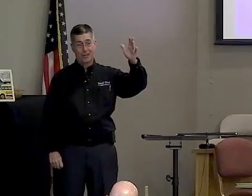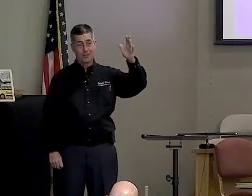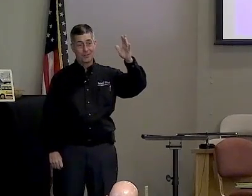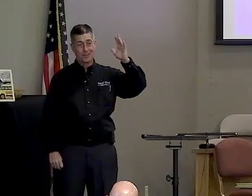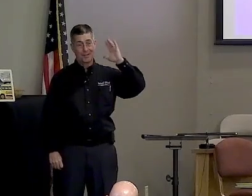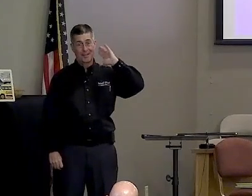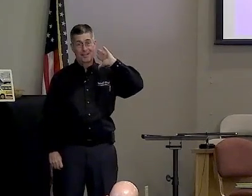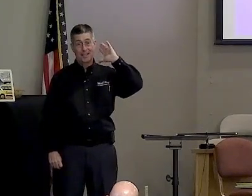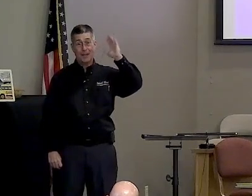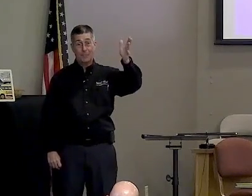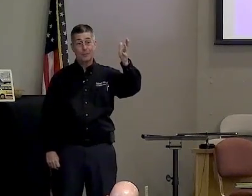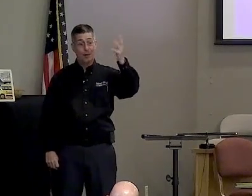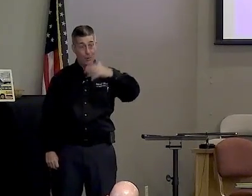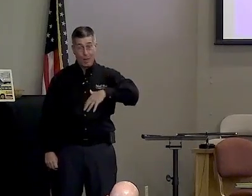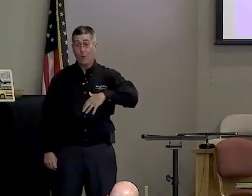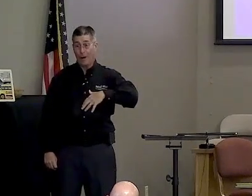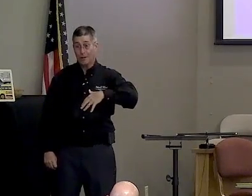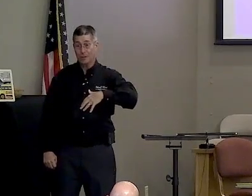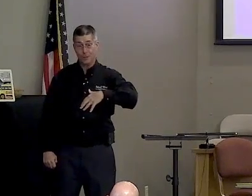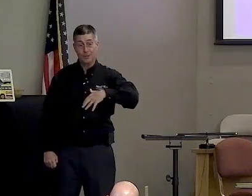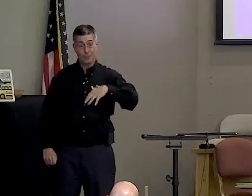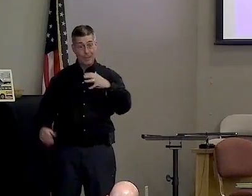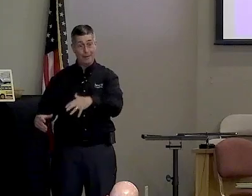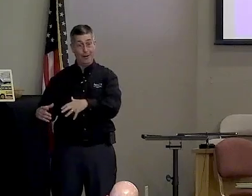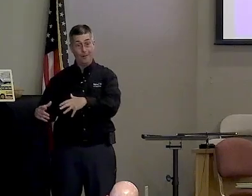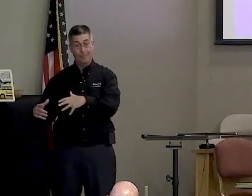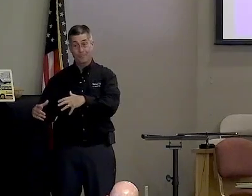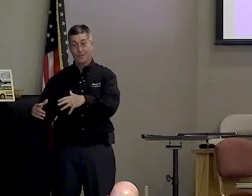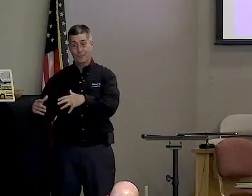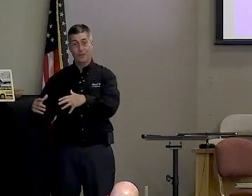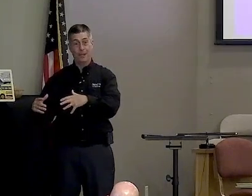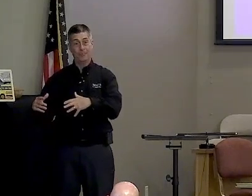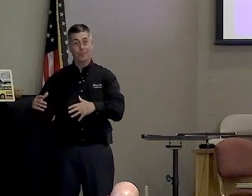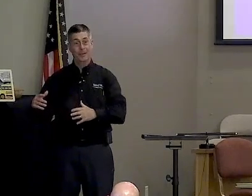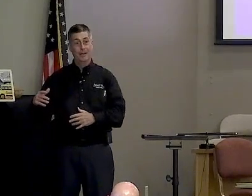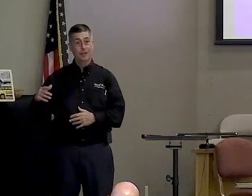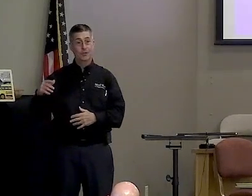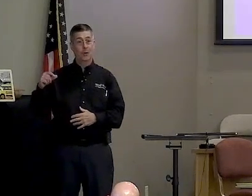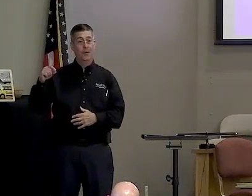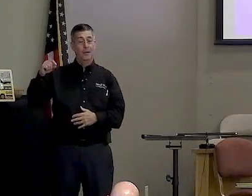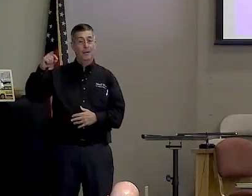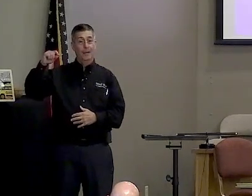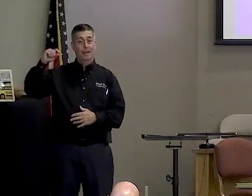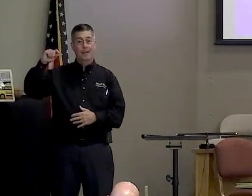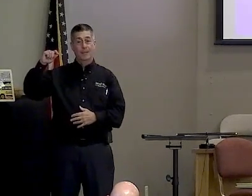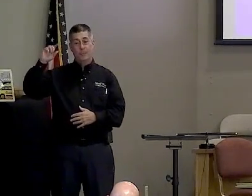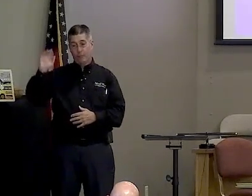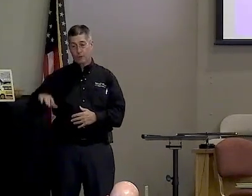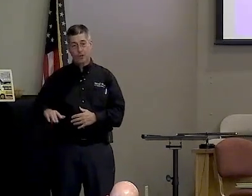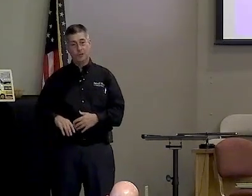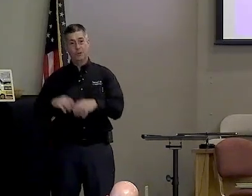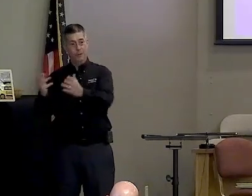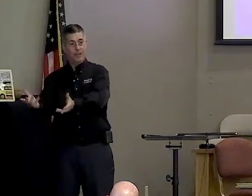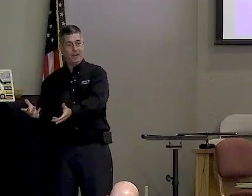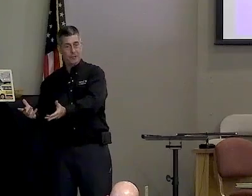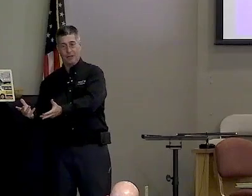Because the deaf ministry requires you to be there for them. So, before church, you're in the deaf section.